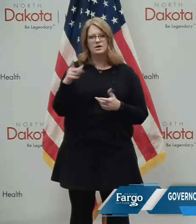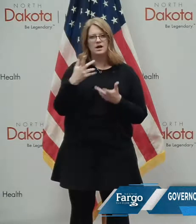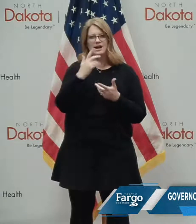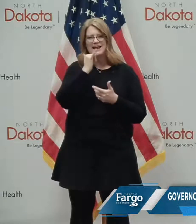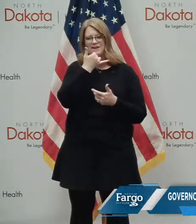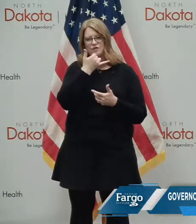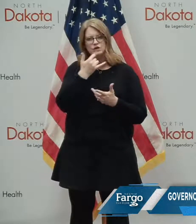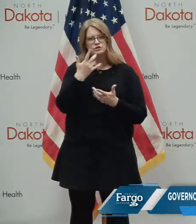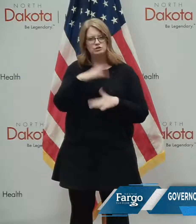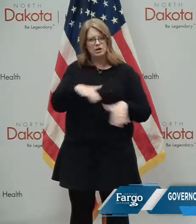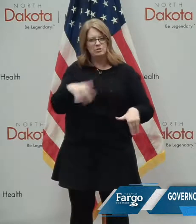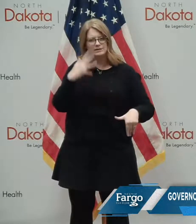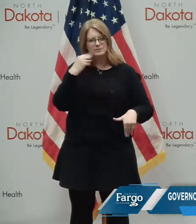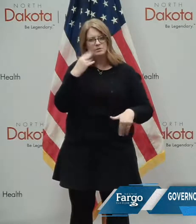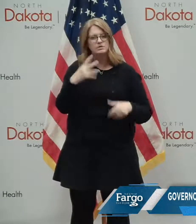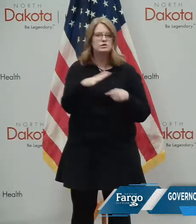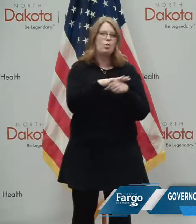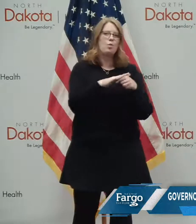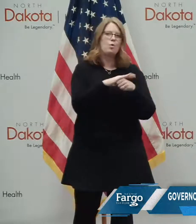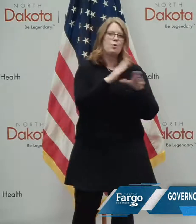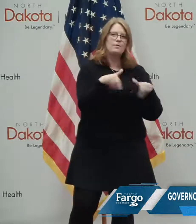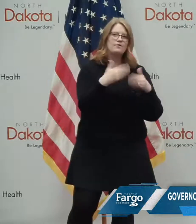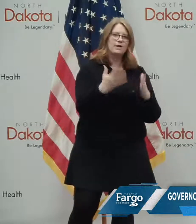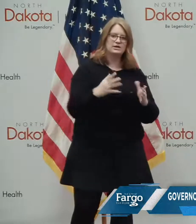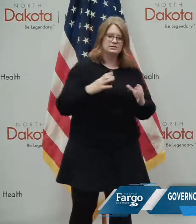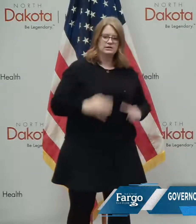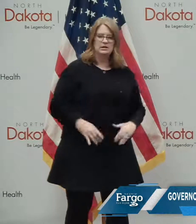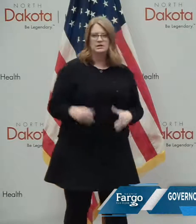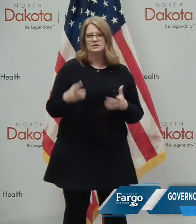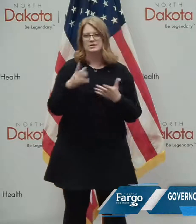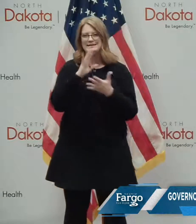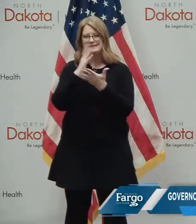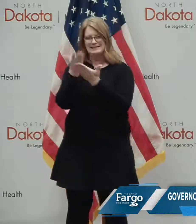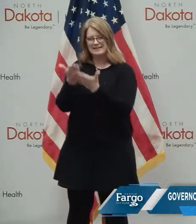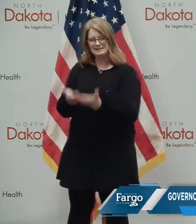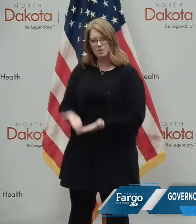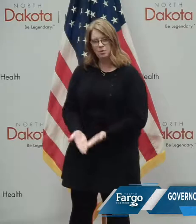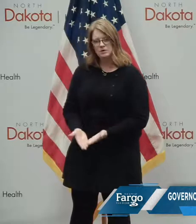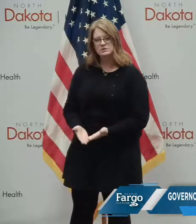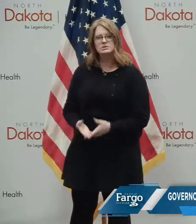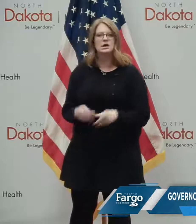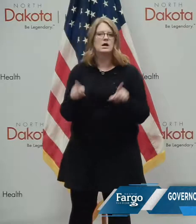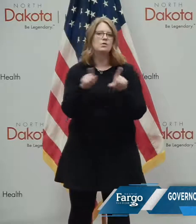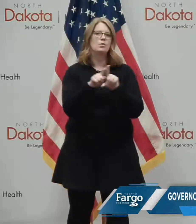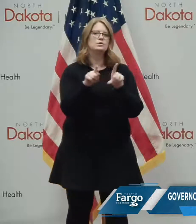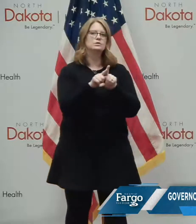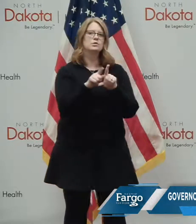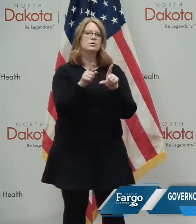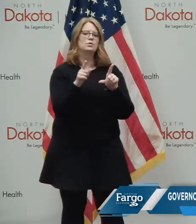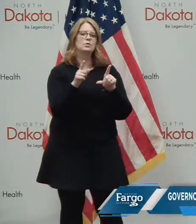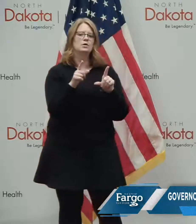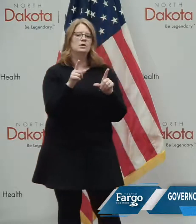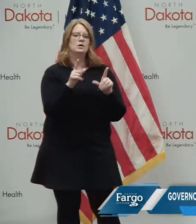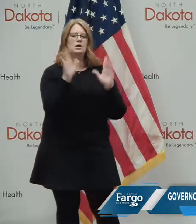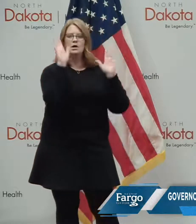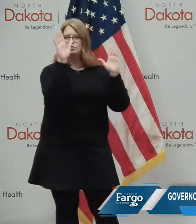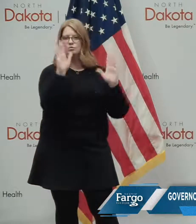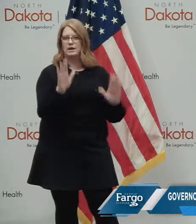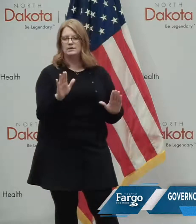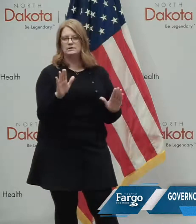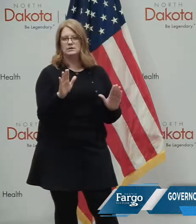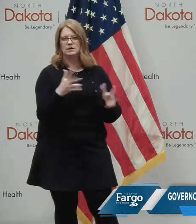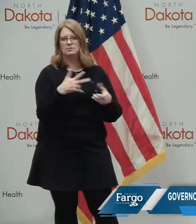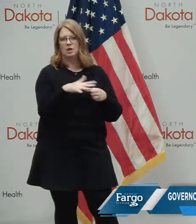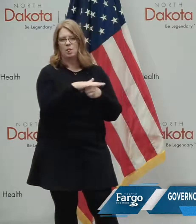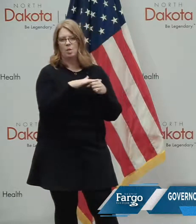experiences. We'll have local providers and clients who will share testimonies, and we're also going to feature a great